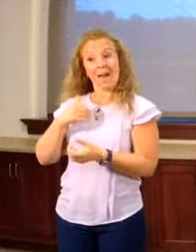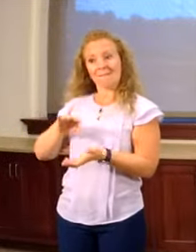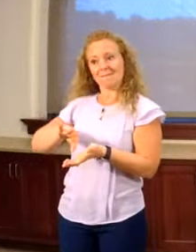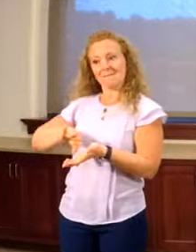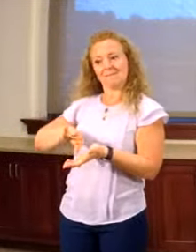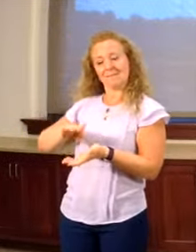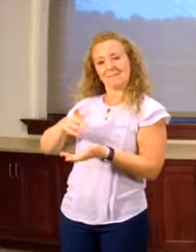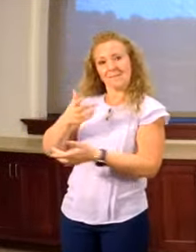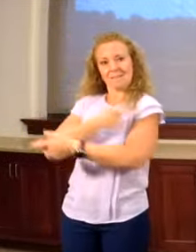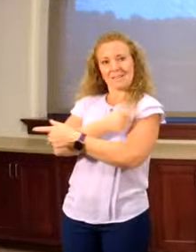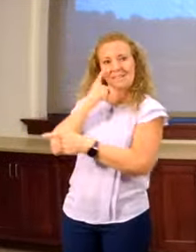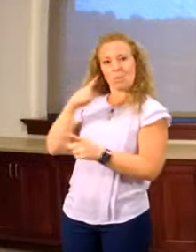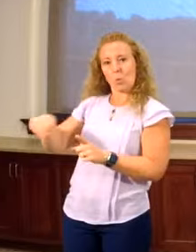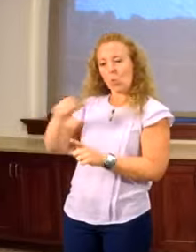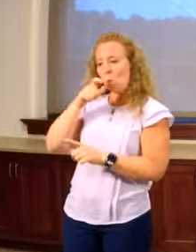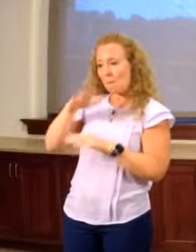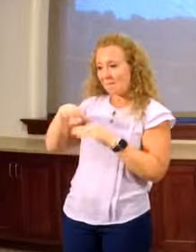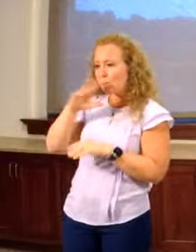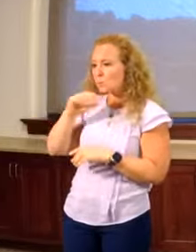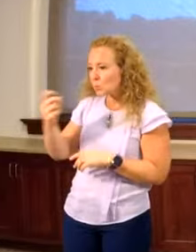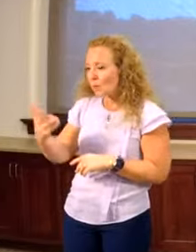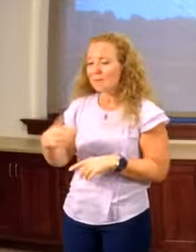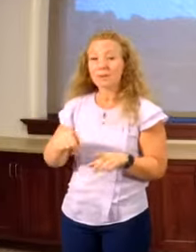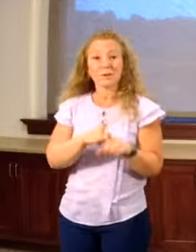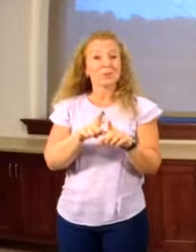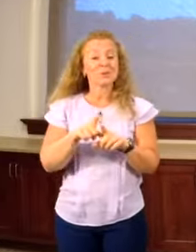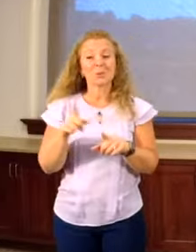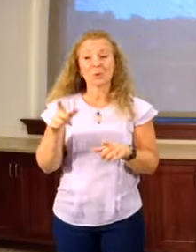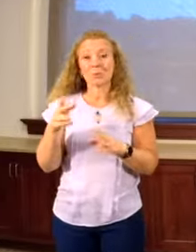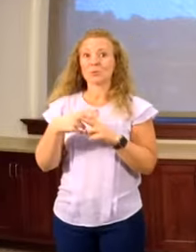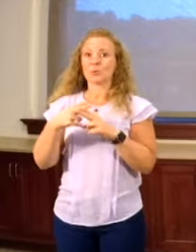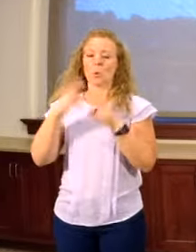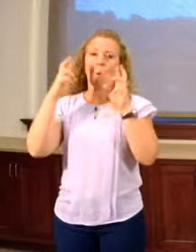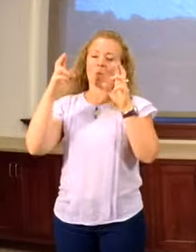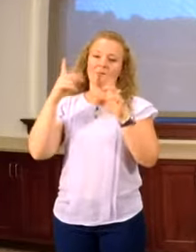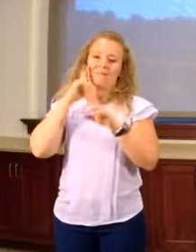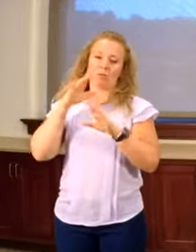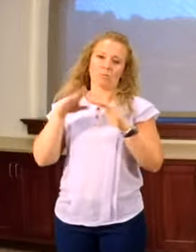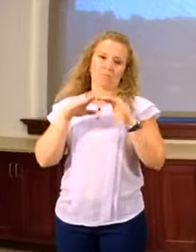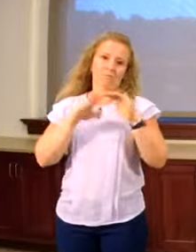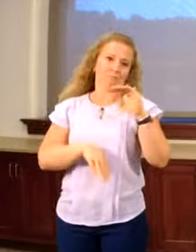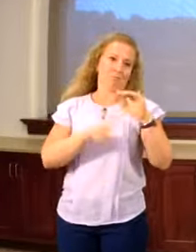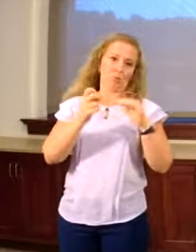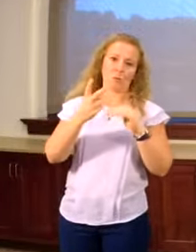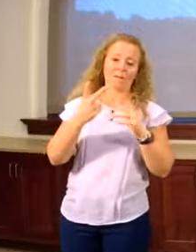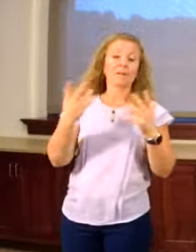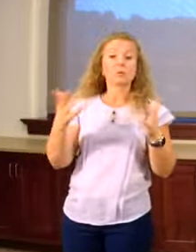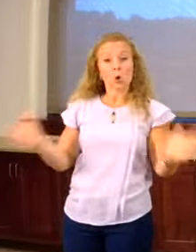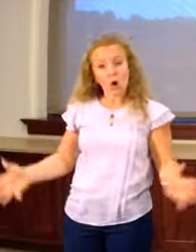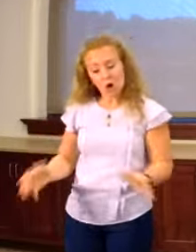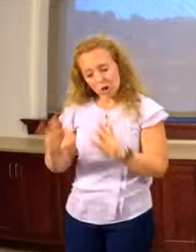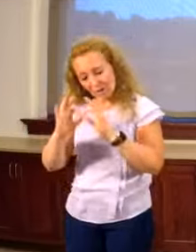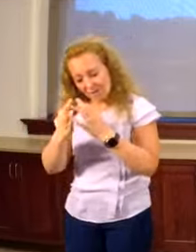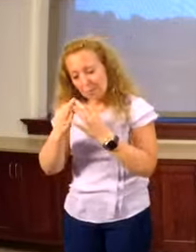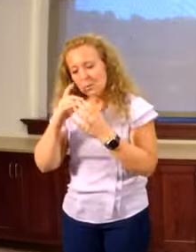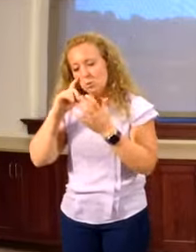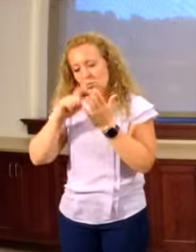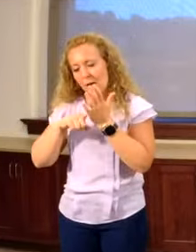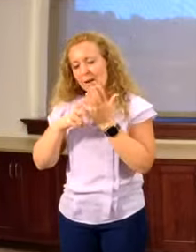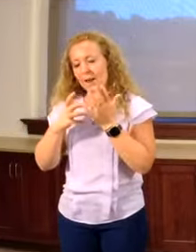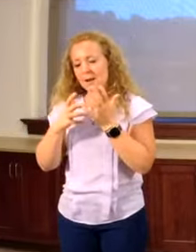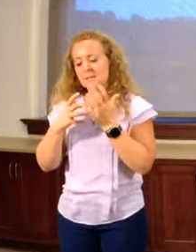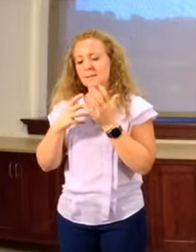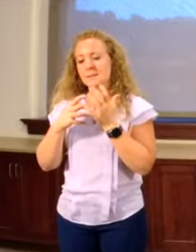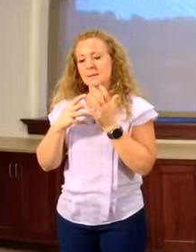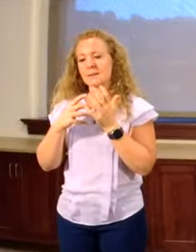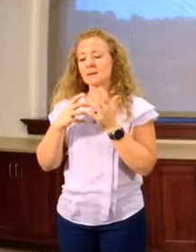and older, and soon we'll have a vaccine that goes even for younger people. So I encourage families to recognize that we